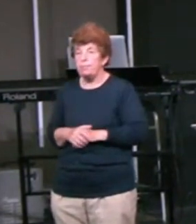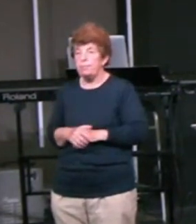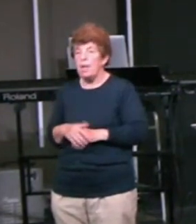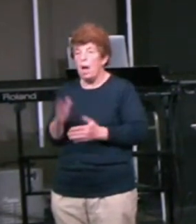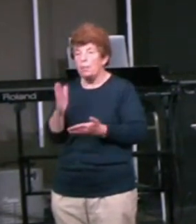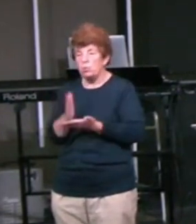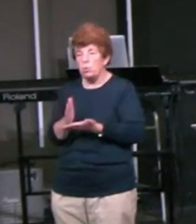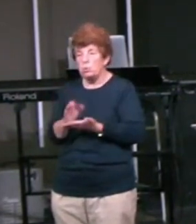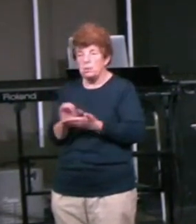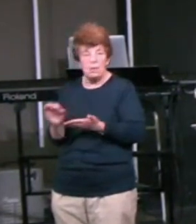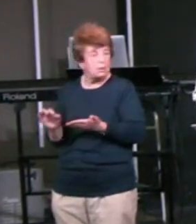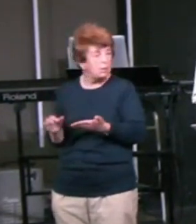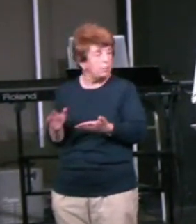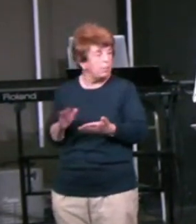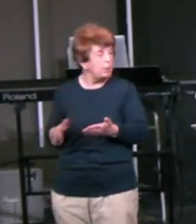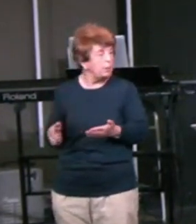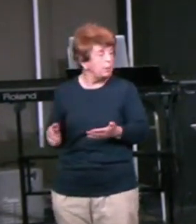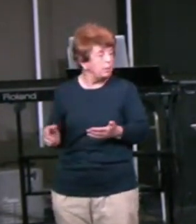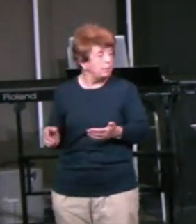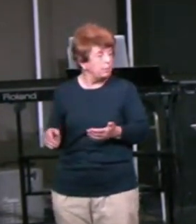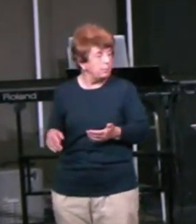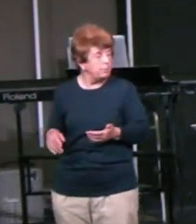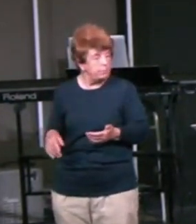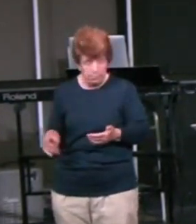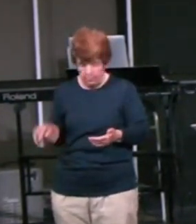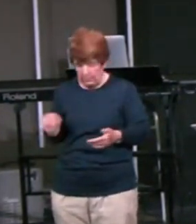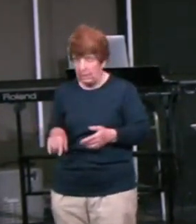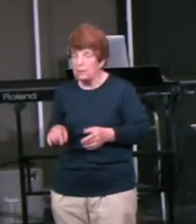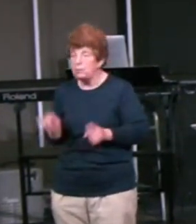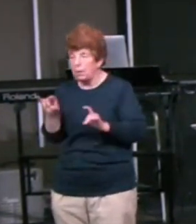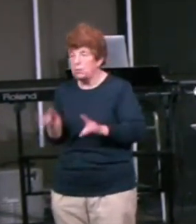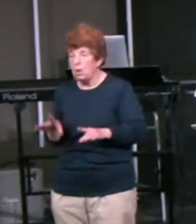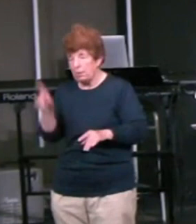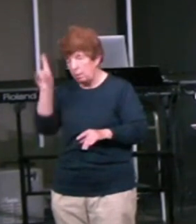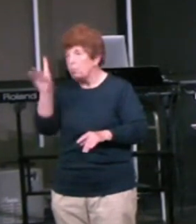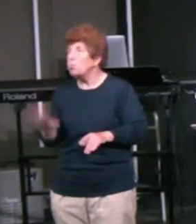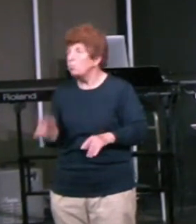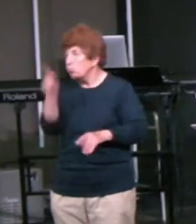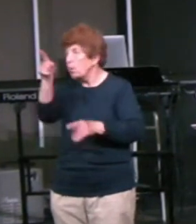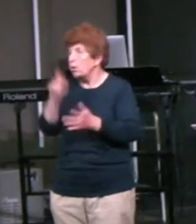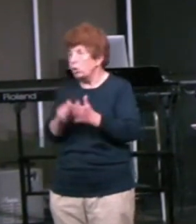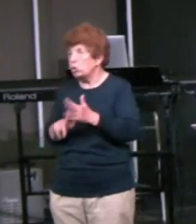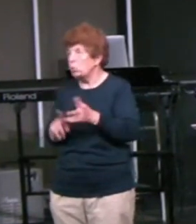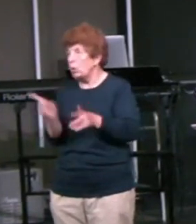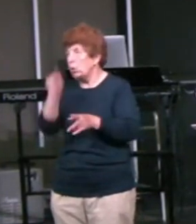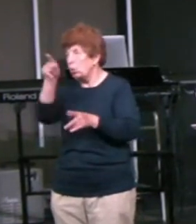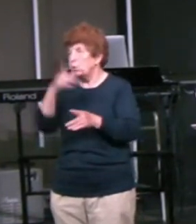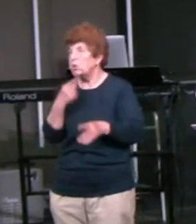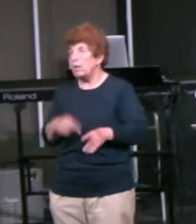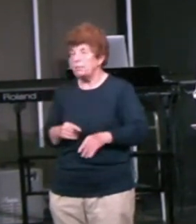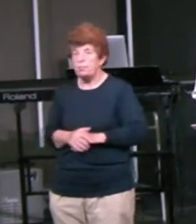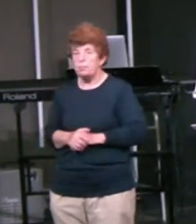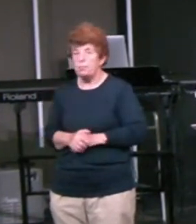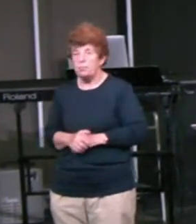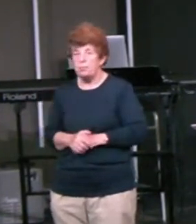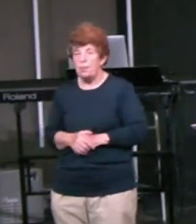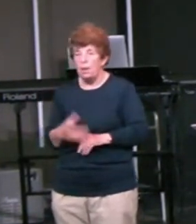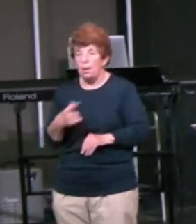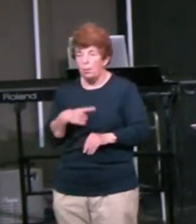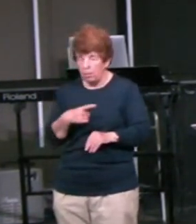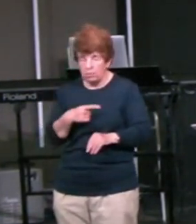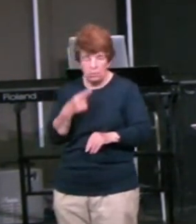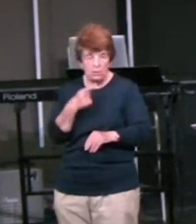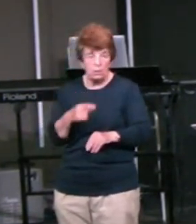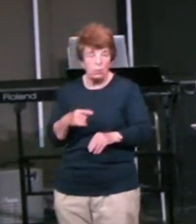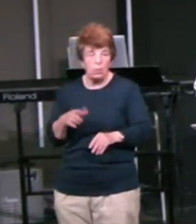pretty certainly doesn't mean that you come in and say, okay Lord, here's my tithe, now you come good with your bit. Because we're instructed